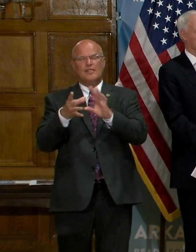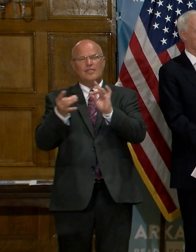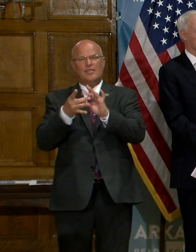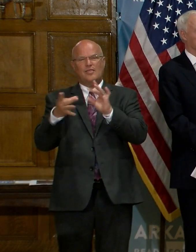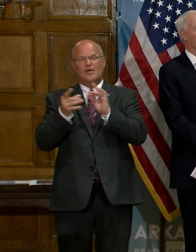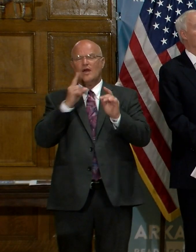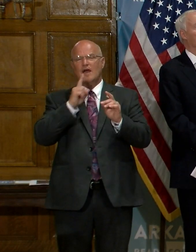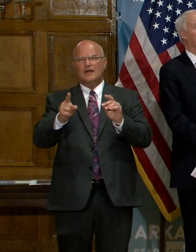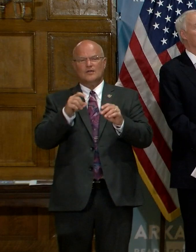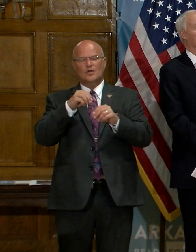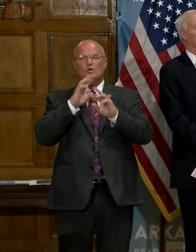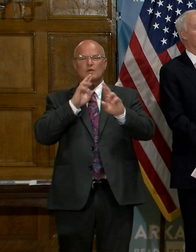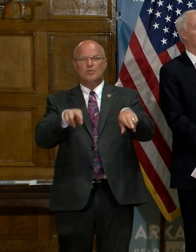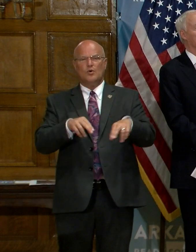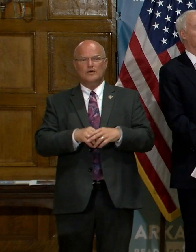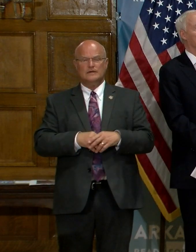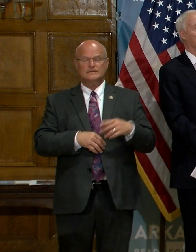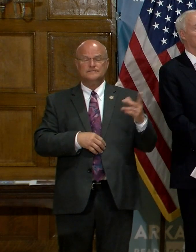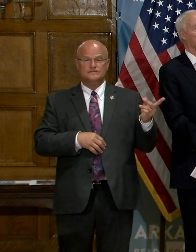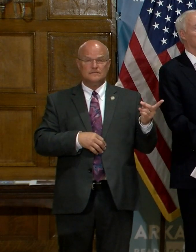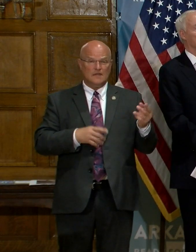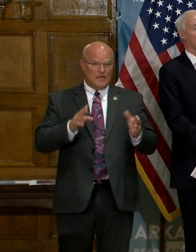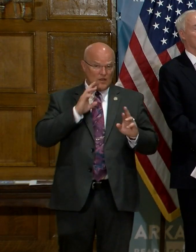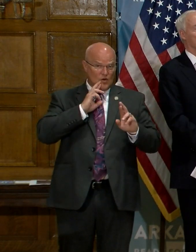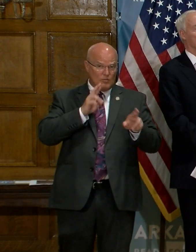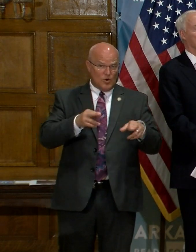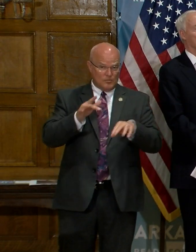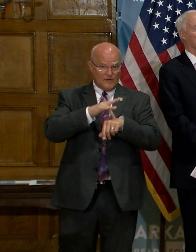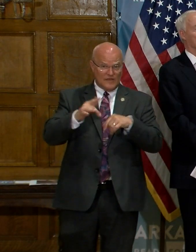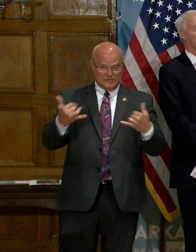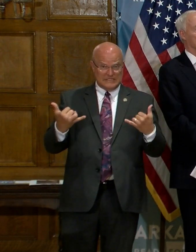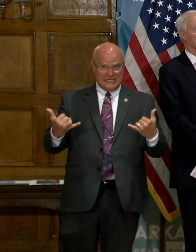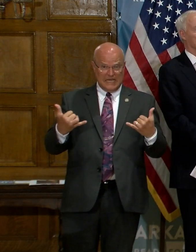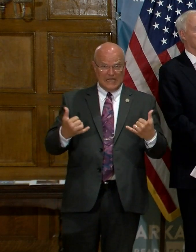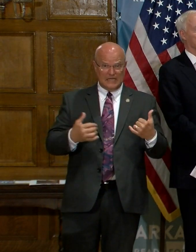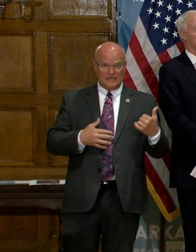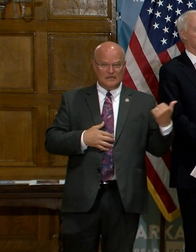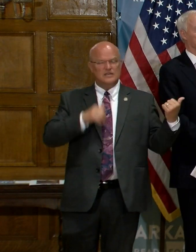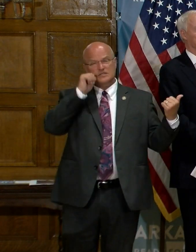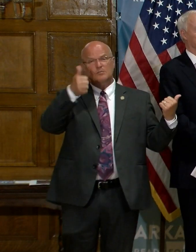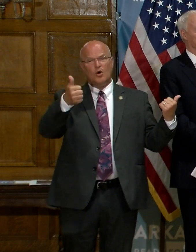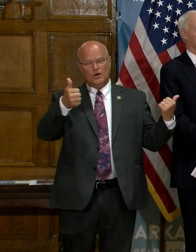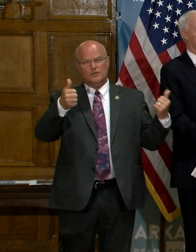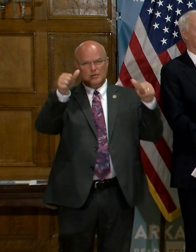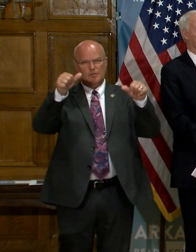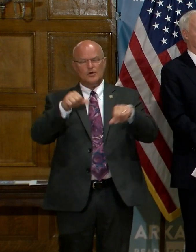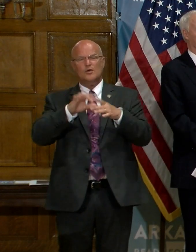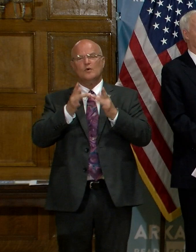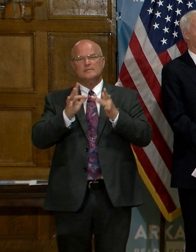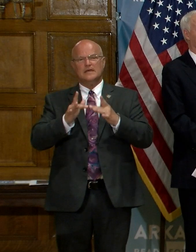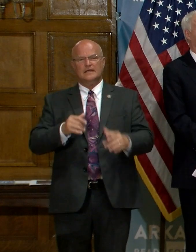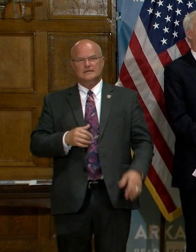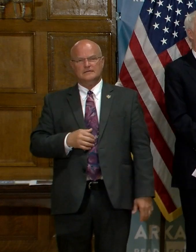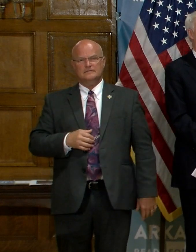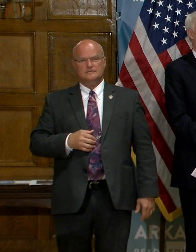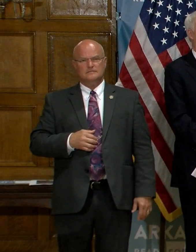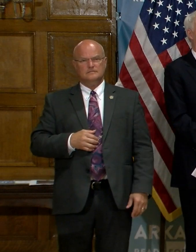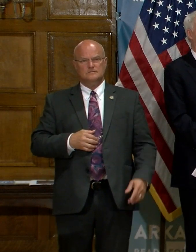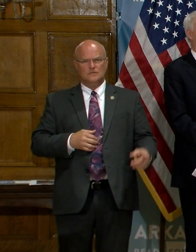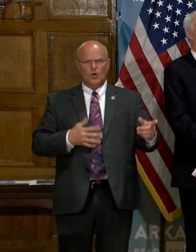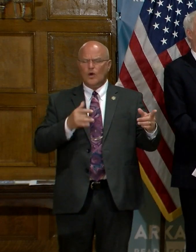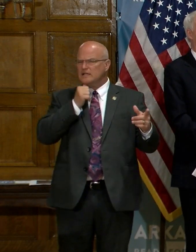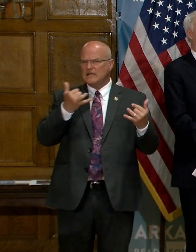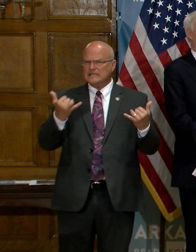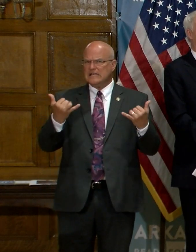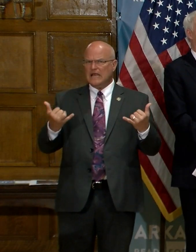the actual interim report. Is the report going to be available today? Tomorrow it'll be posted on the website. Is there a reason why it's not